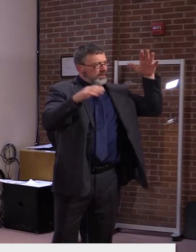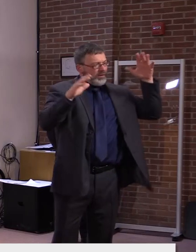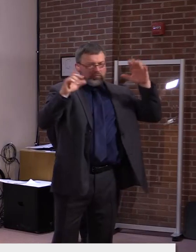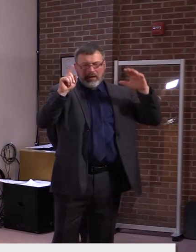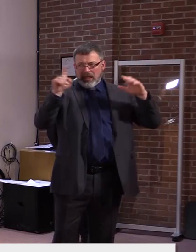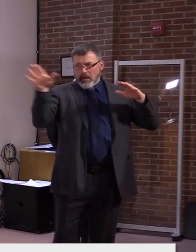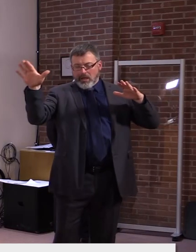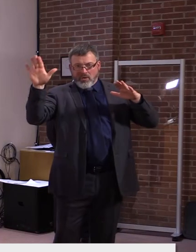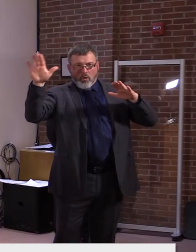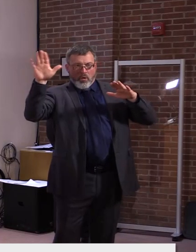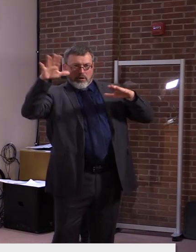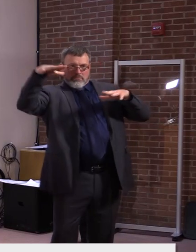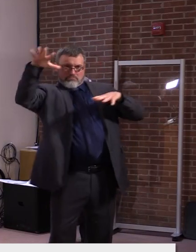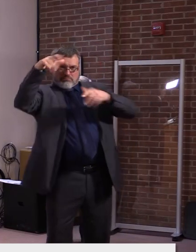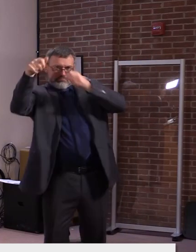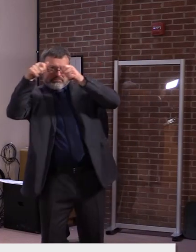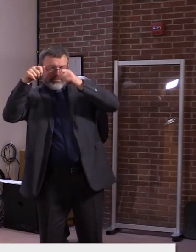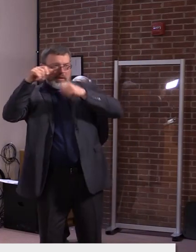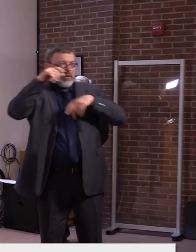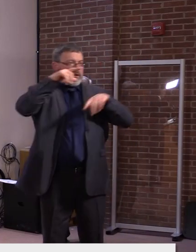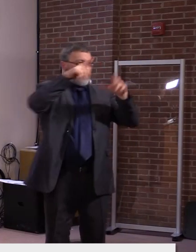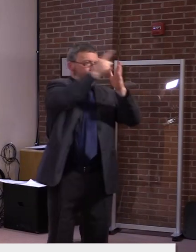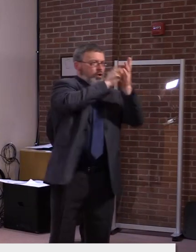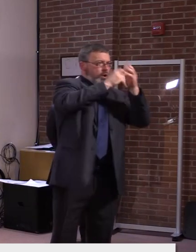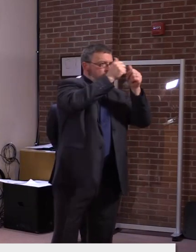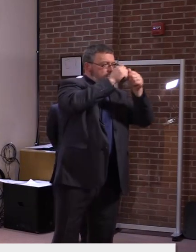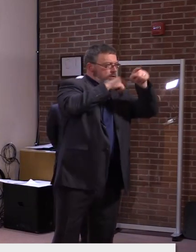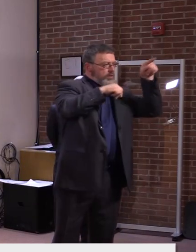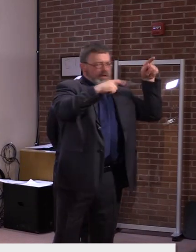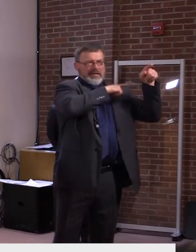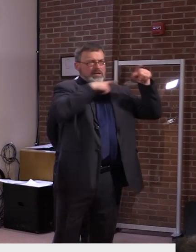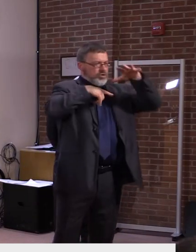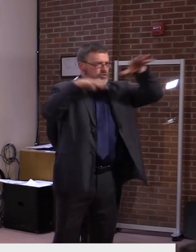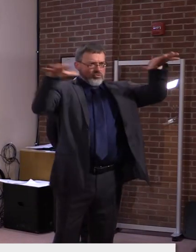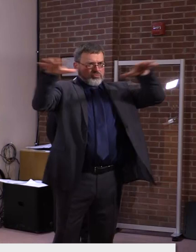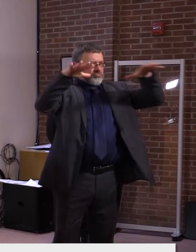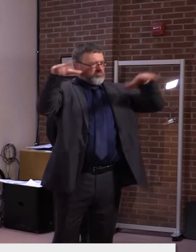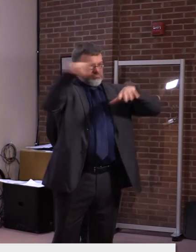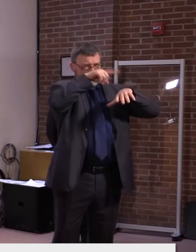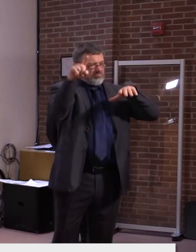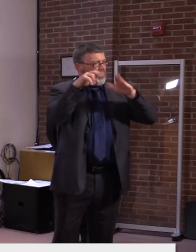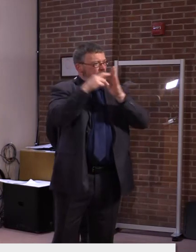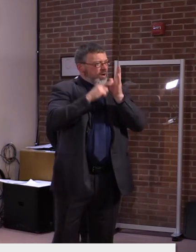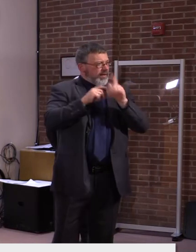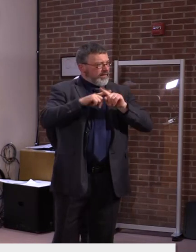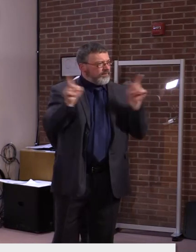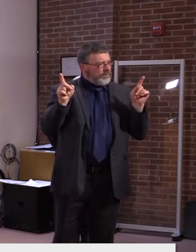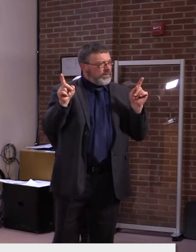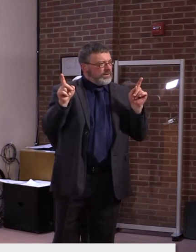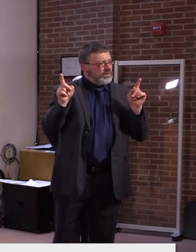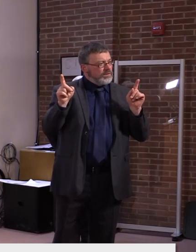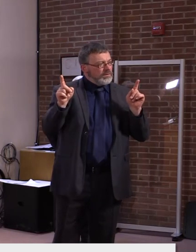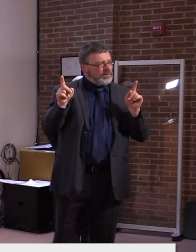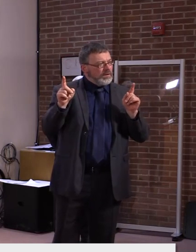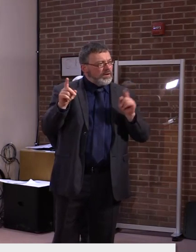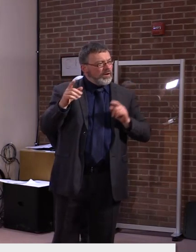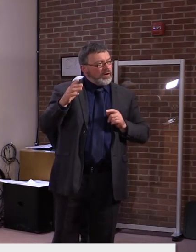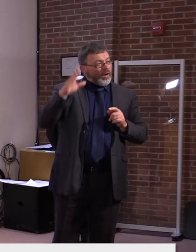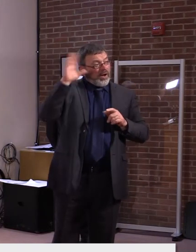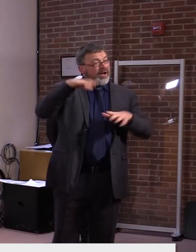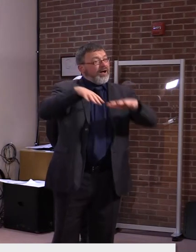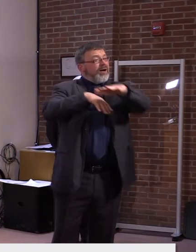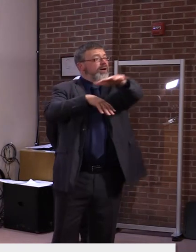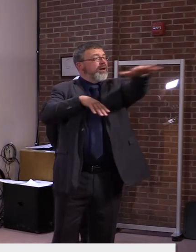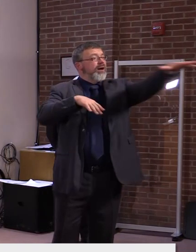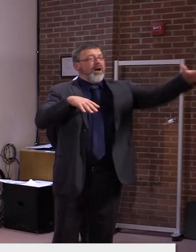public opinion. These lawmakers were saying that they're getting hounded by constituents who are asking the state to take action here.